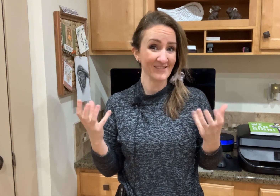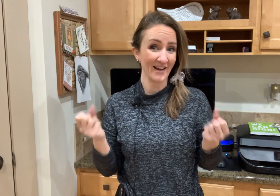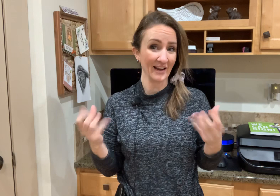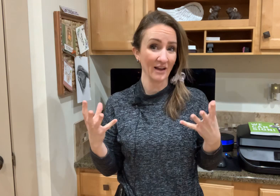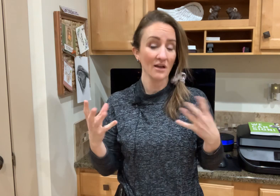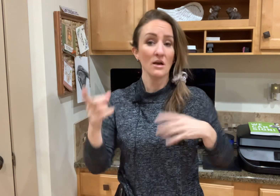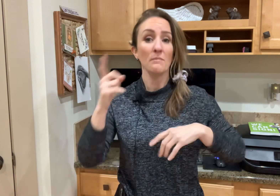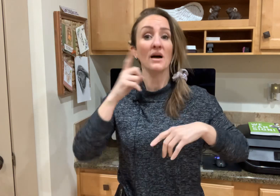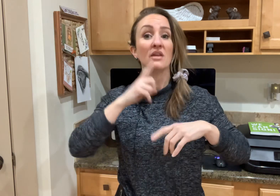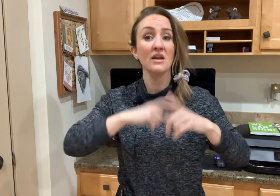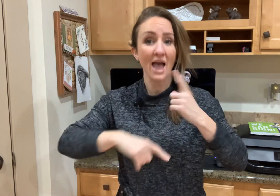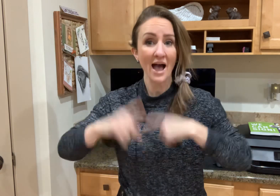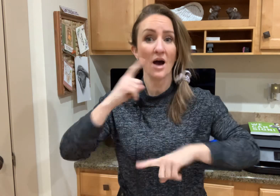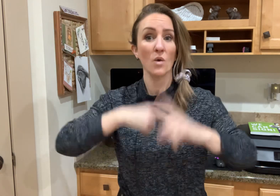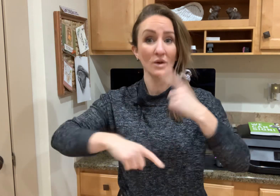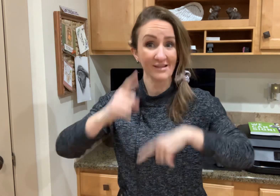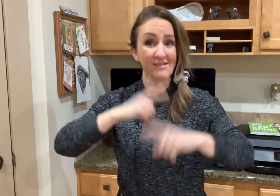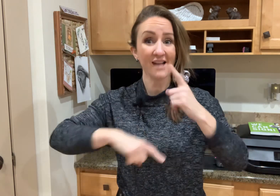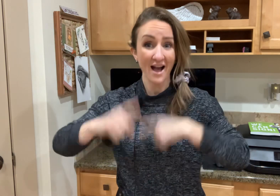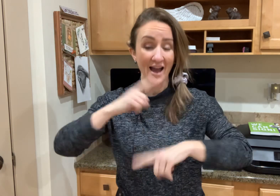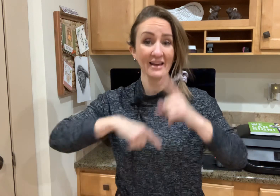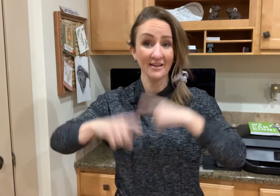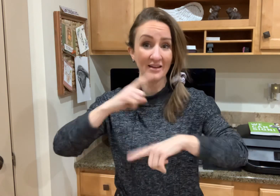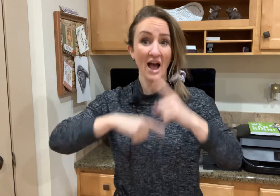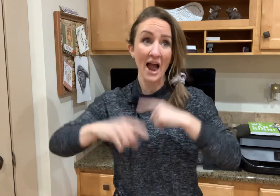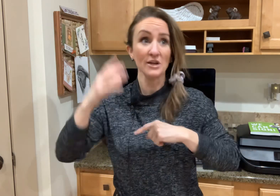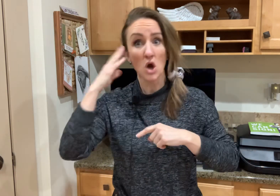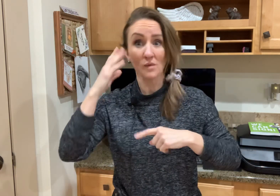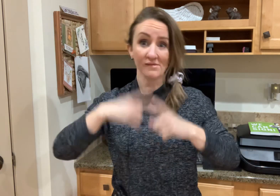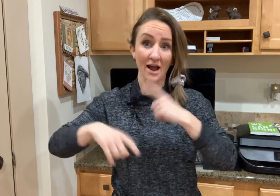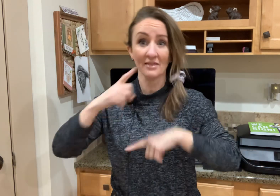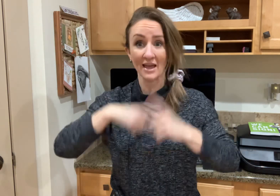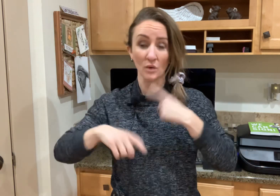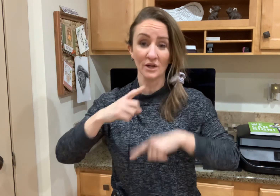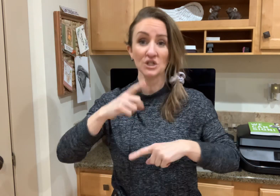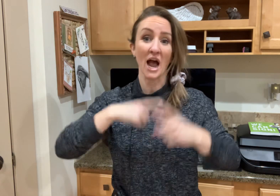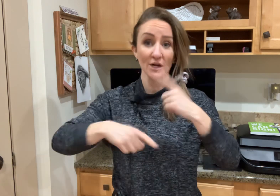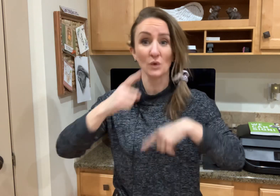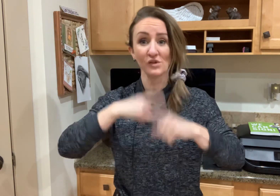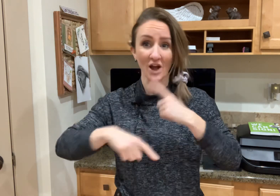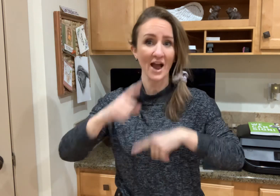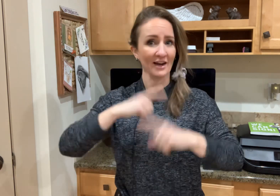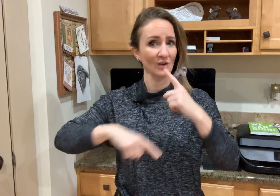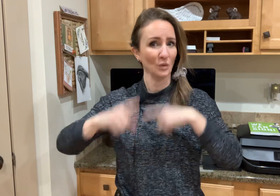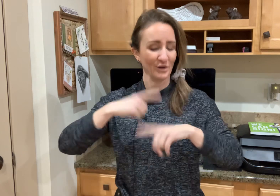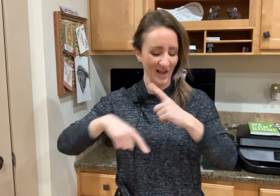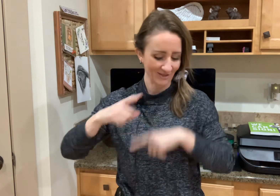signing. But the noun, sign, I know sign language, I know sign, would be like that.